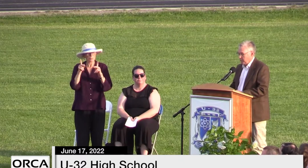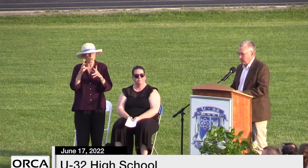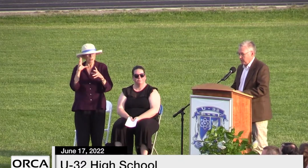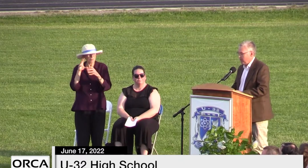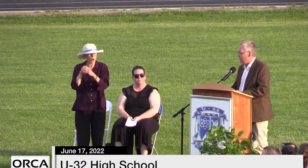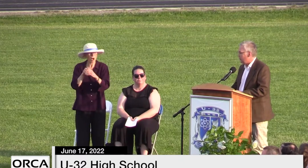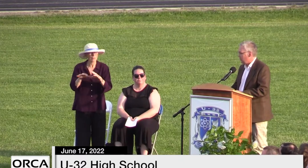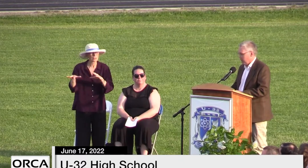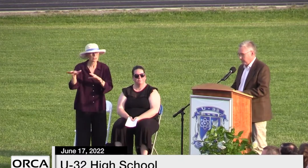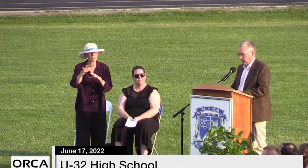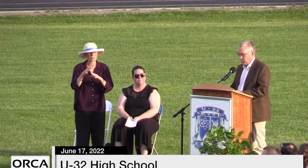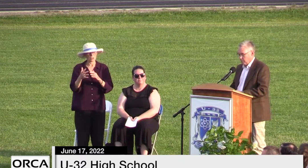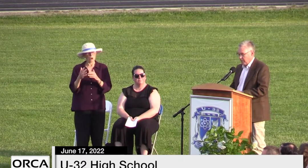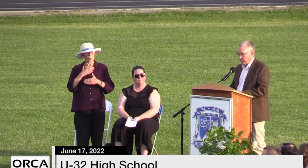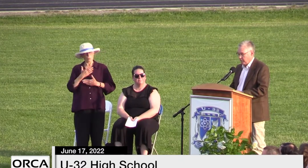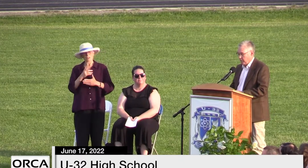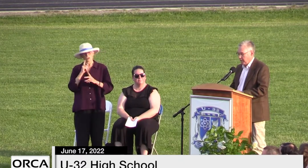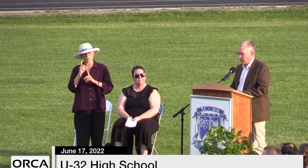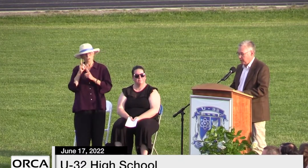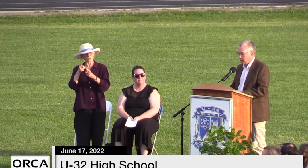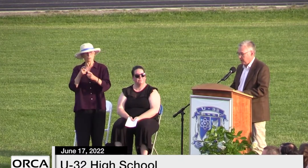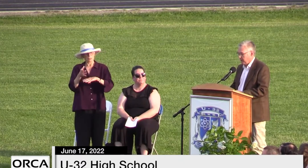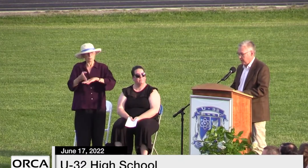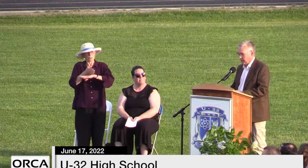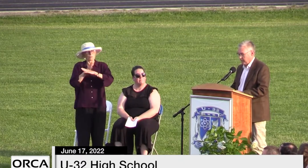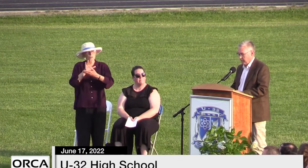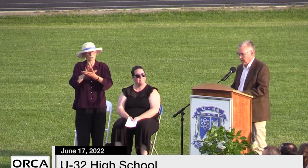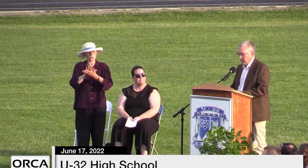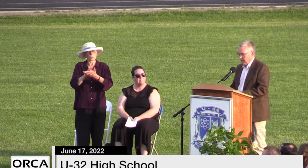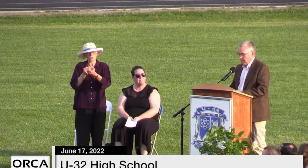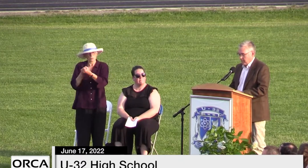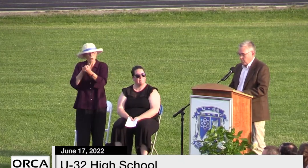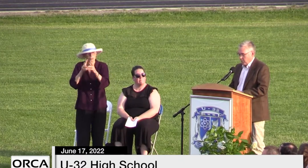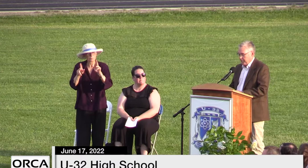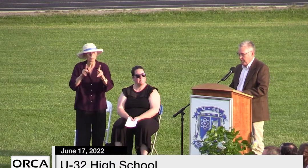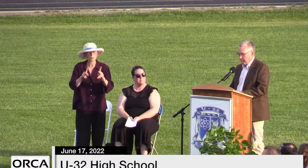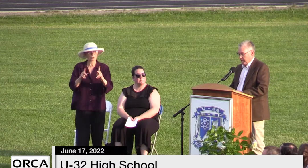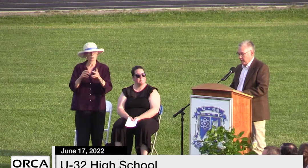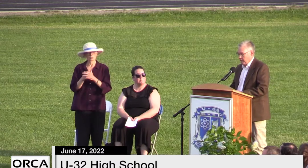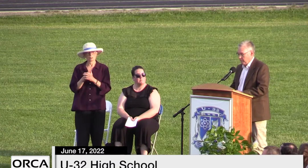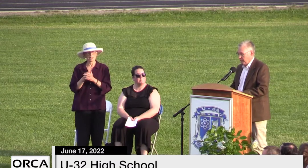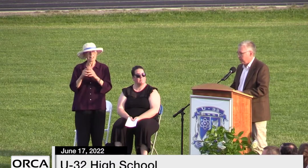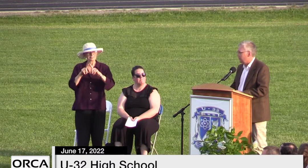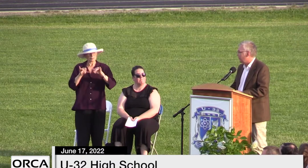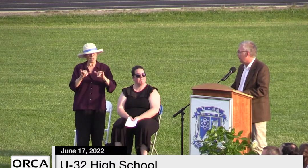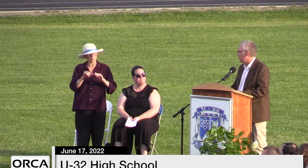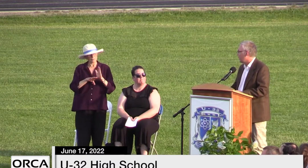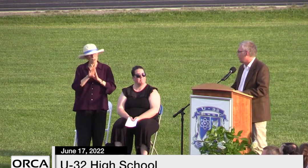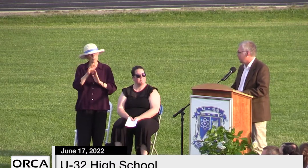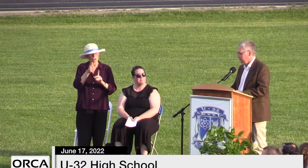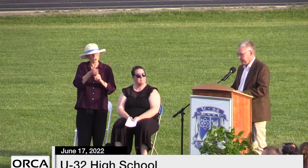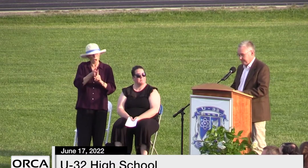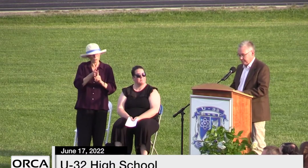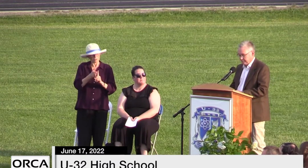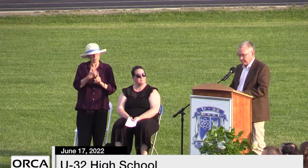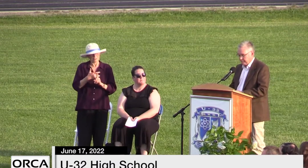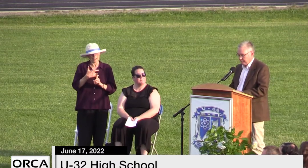willing to contribute to the betterment of the school by supporting and reaching out to others, while developing their own personal sense of